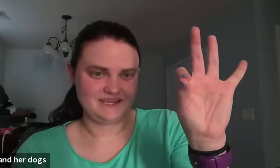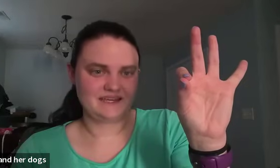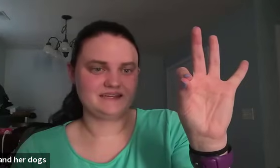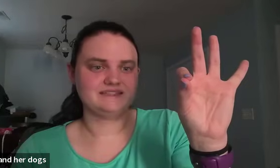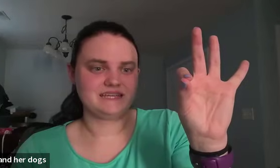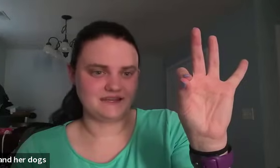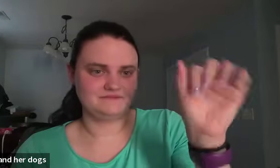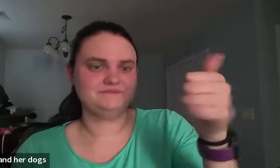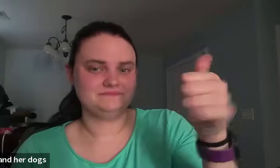and 10.